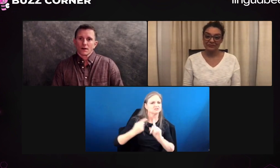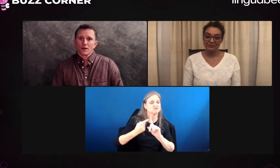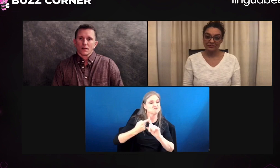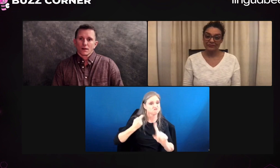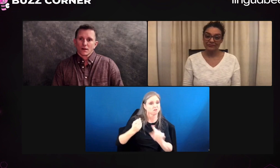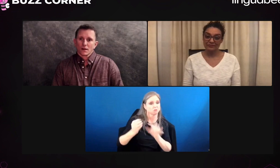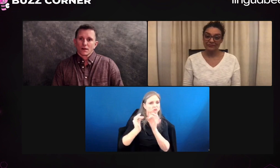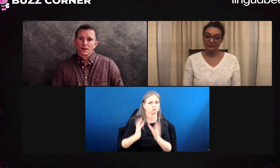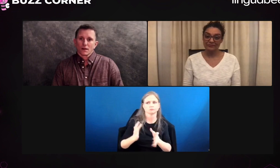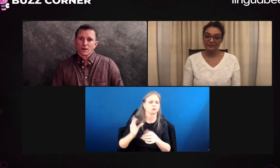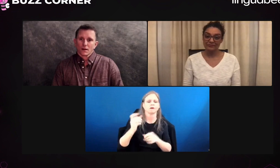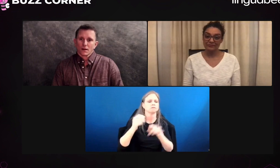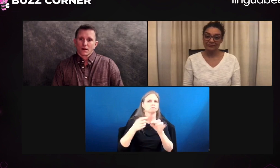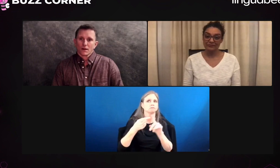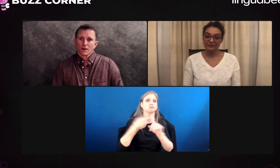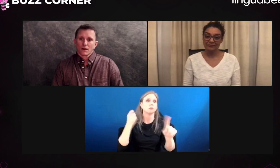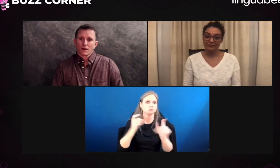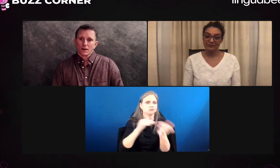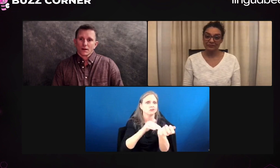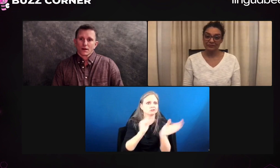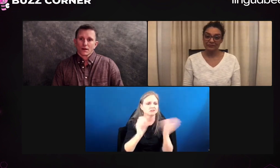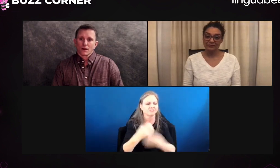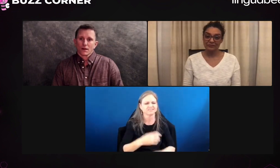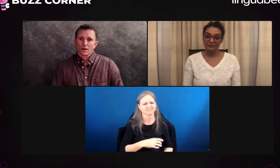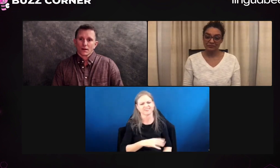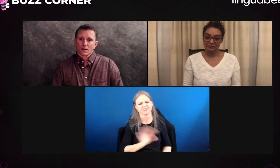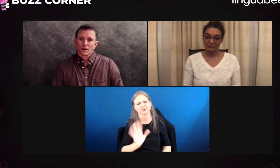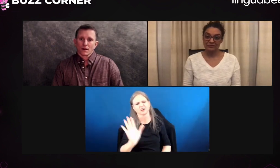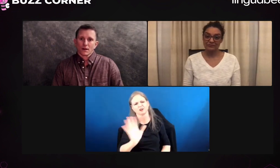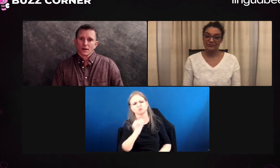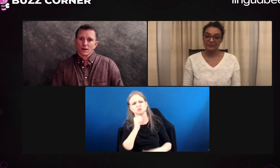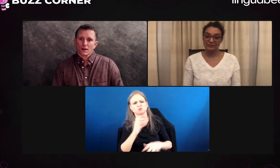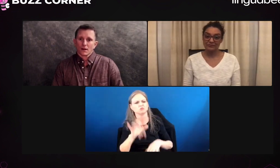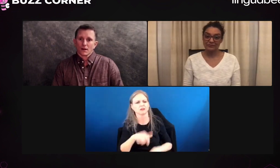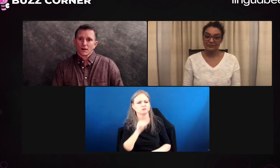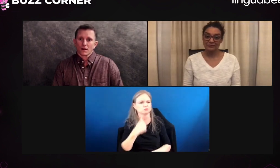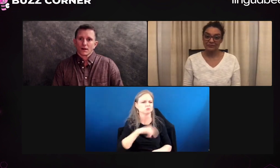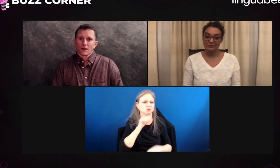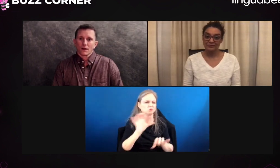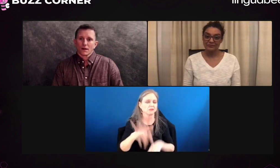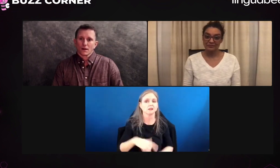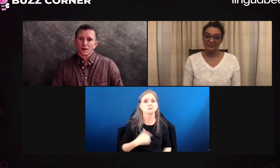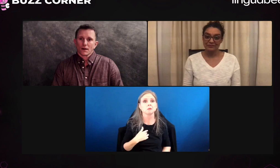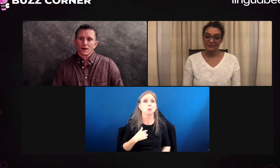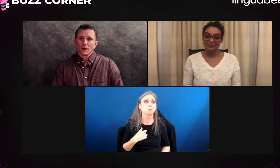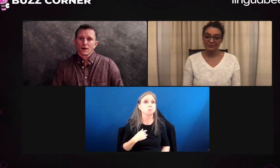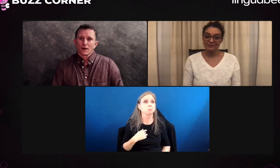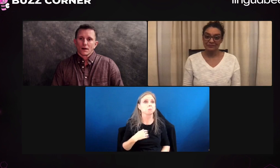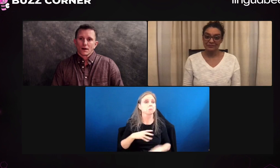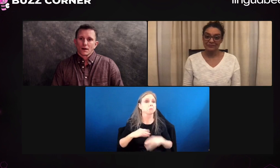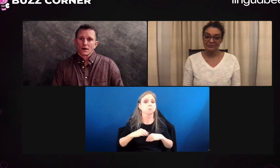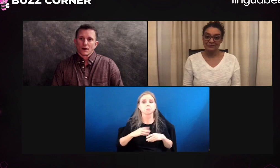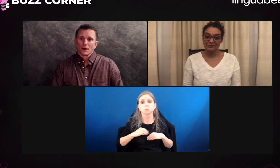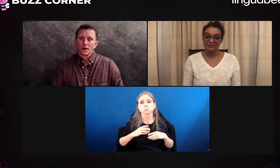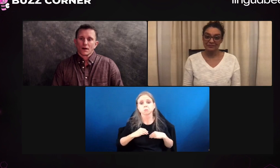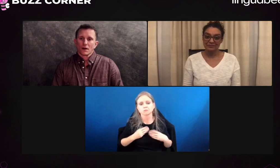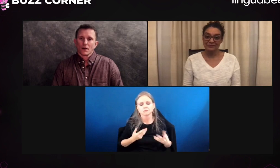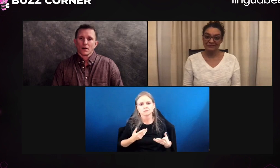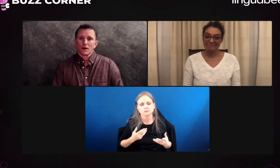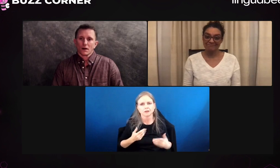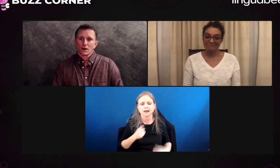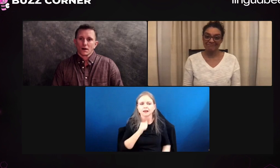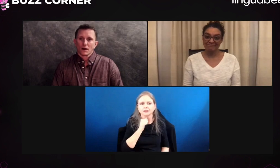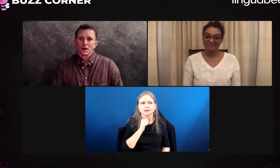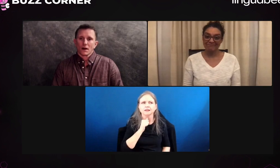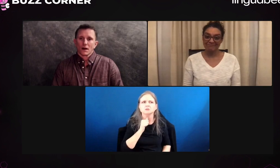I've always experienced pushback, not from interpreters, but from the doctor's office. They indicate, well, we don't do that.